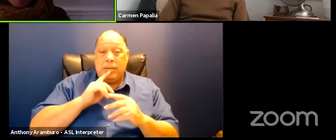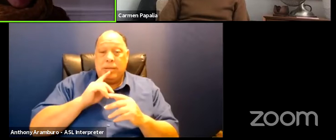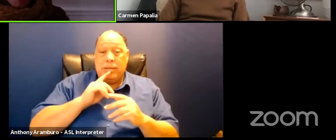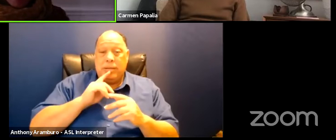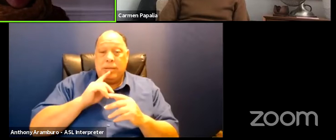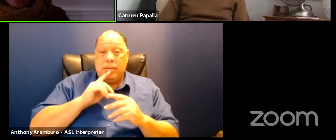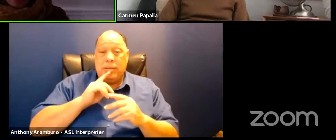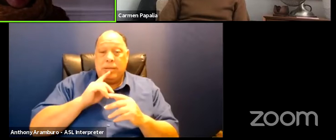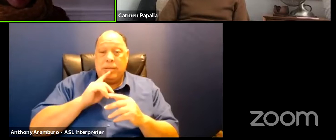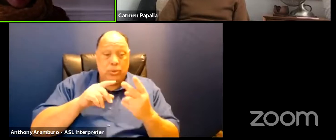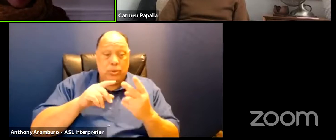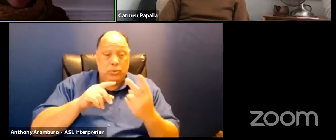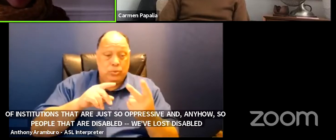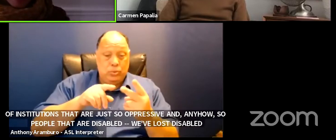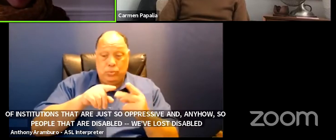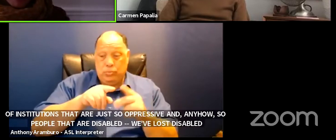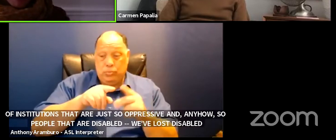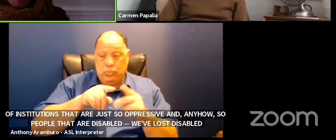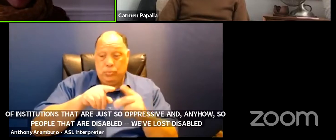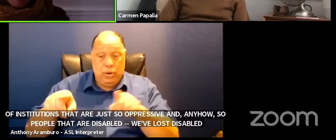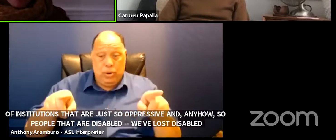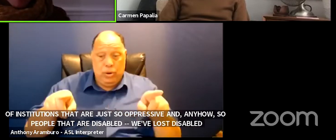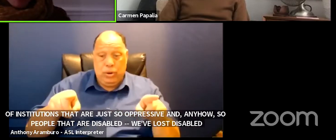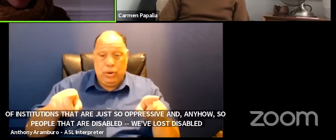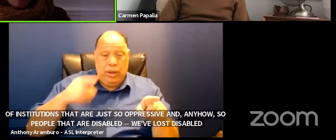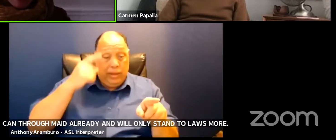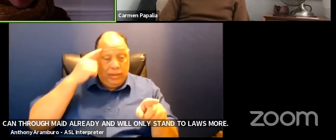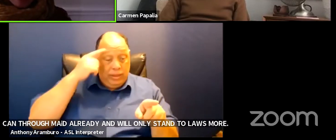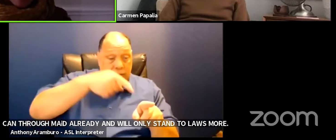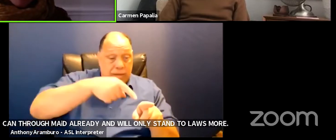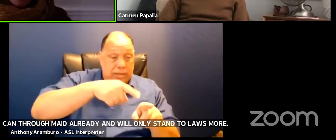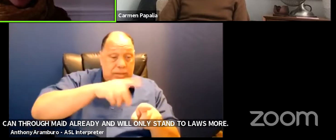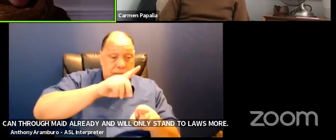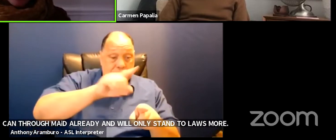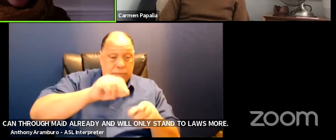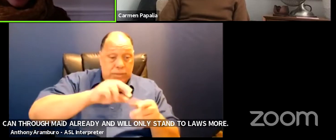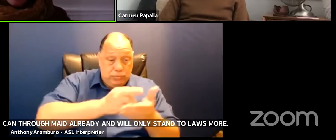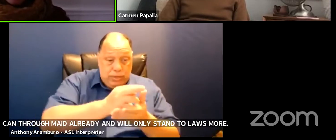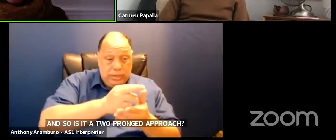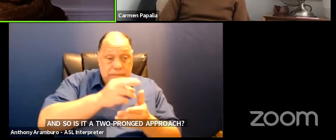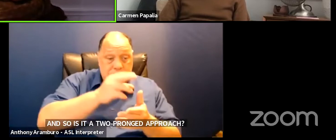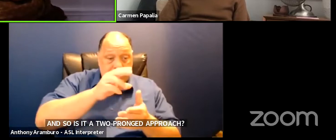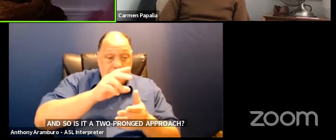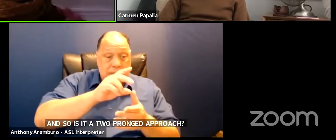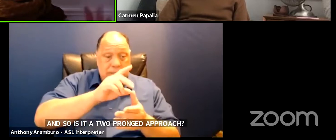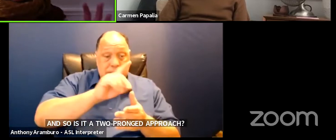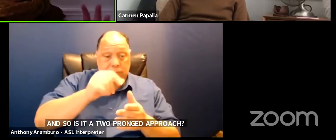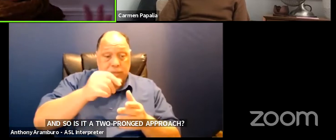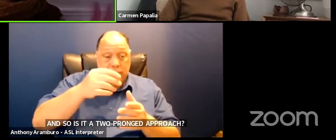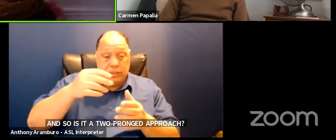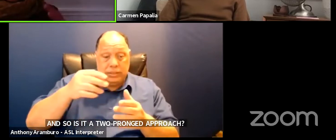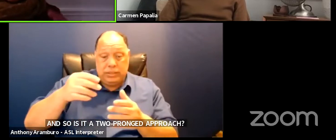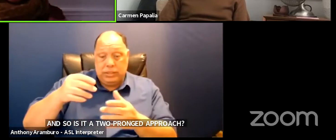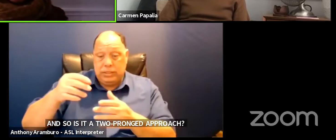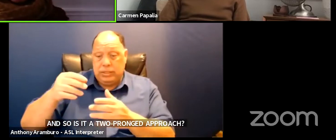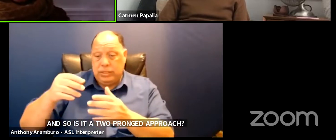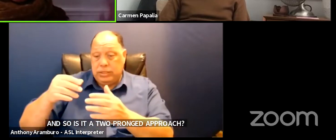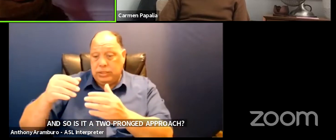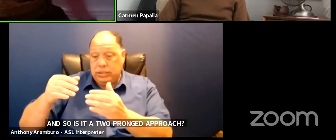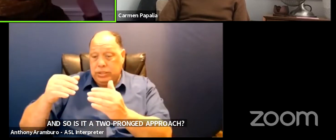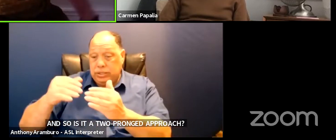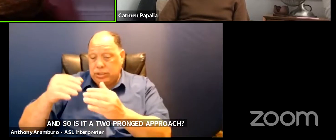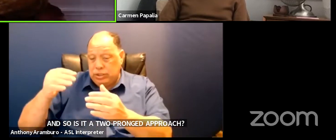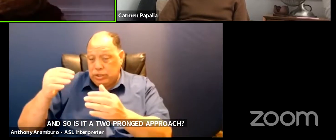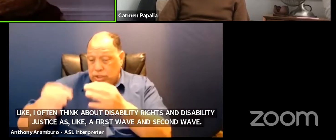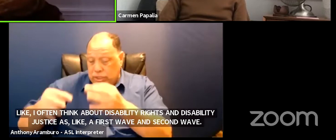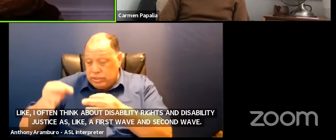two-pronged approach? Like, I often think about disability rights and disability justice as like a first wave and second wave, like just trying